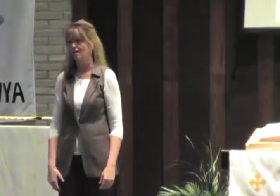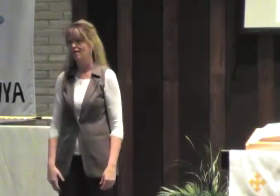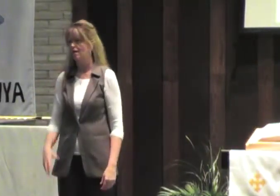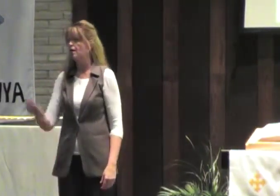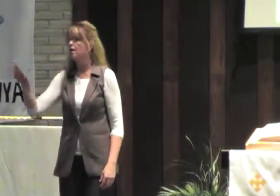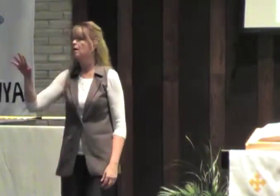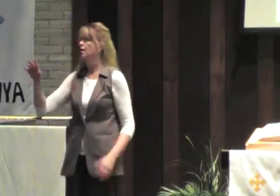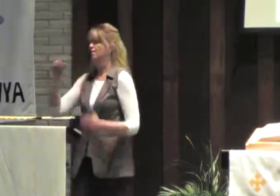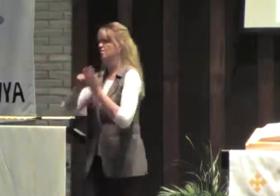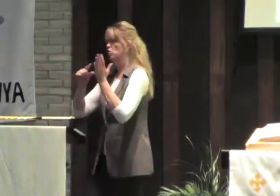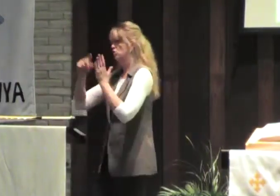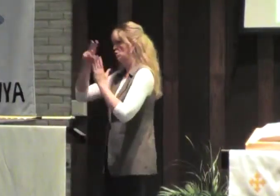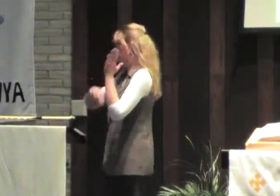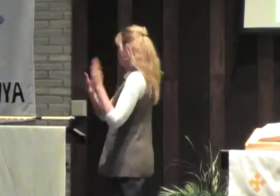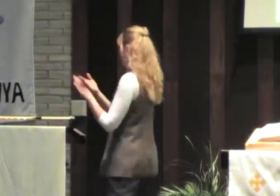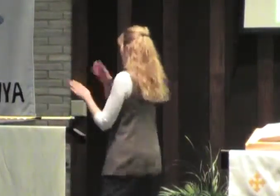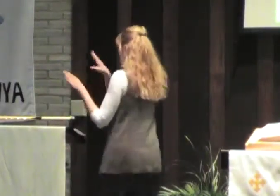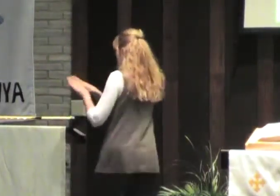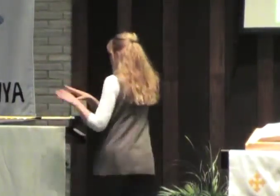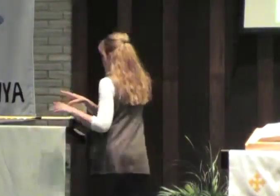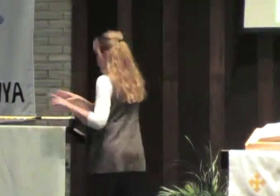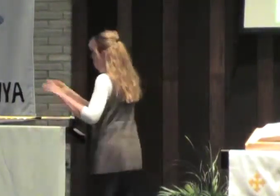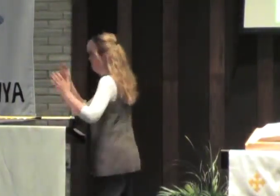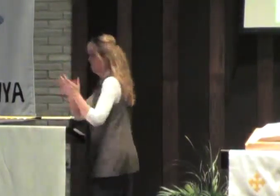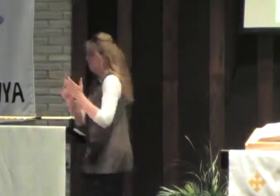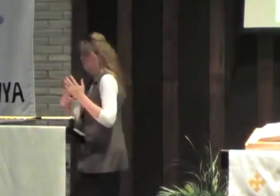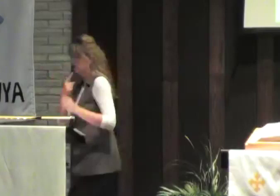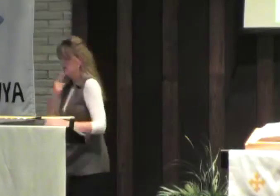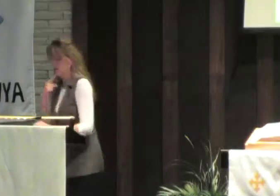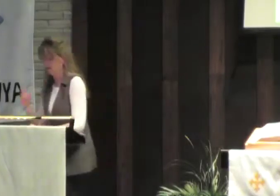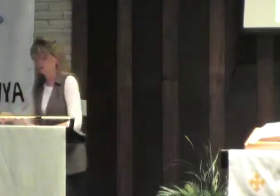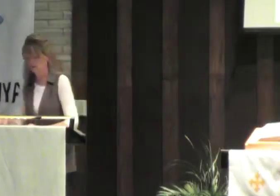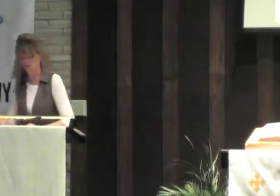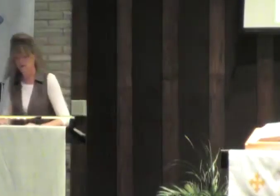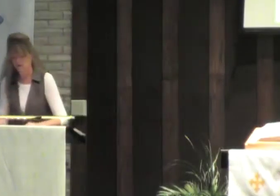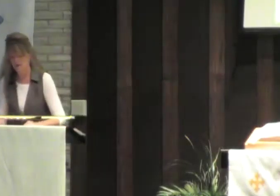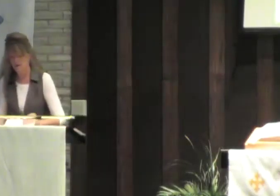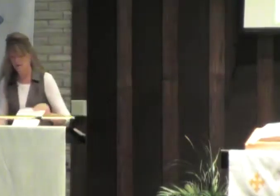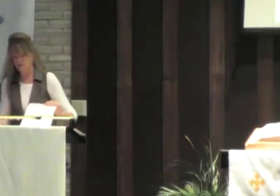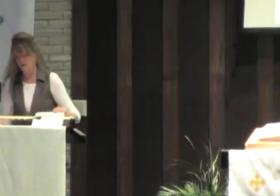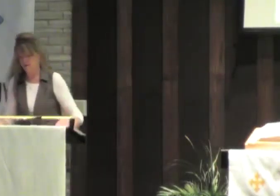powerful. Psychology is powerful. So I want to read a scripture verse before I close.